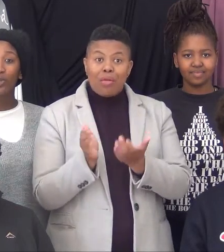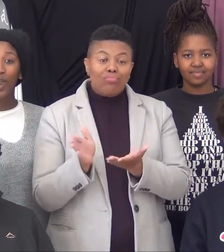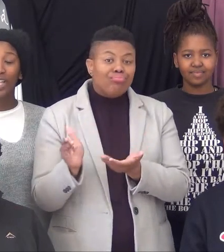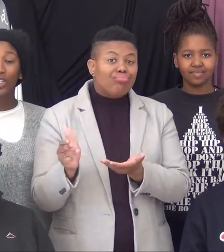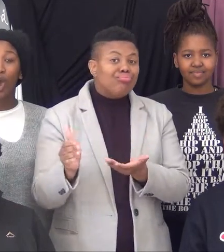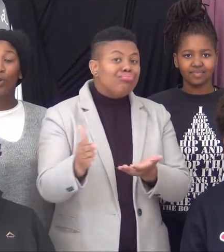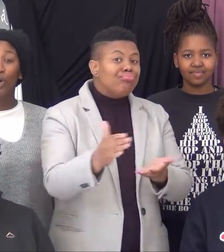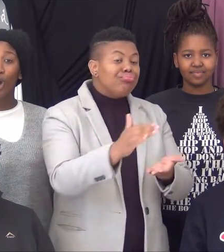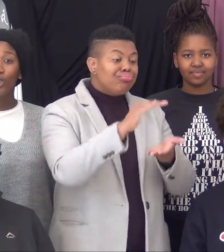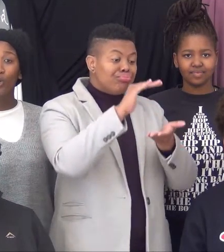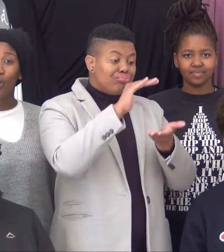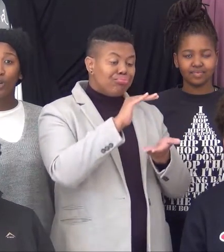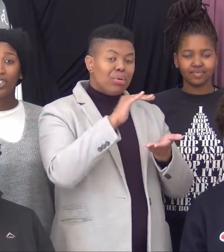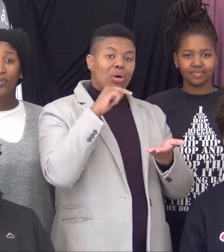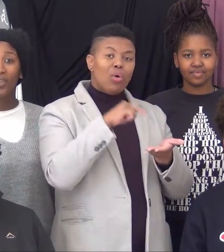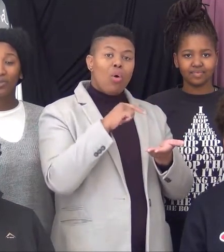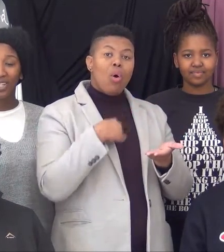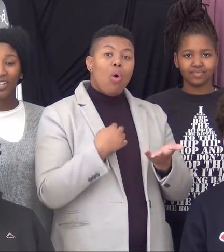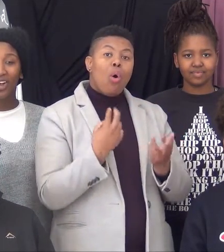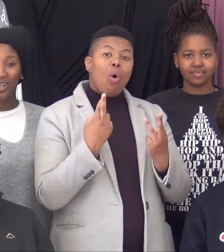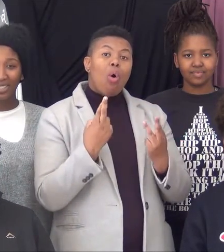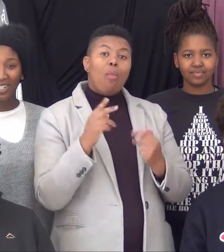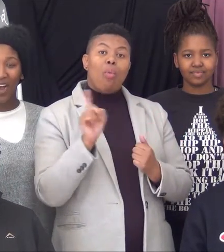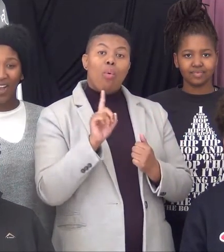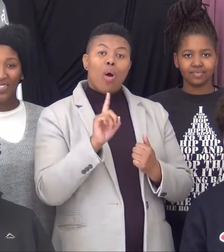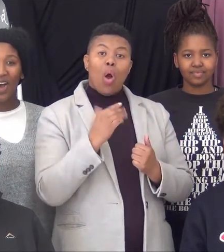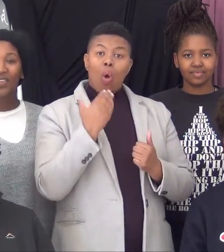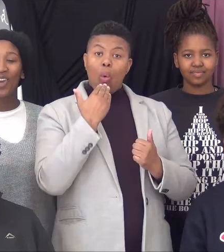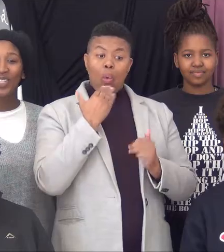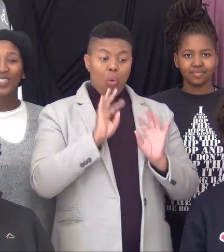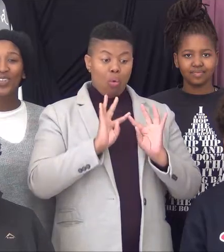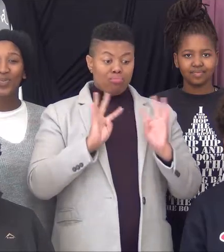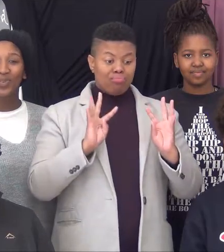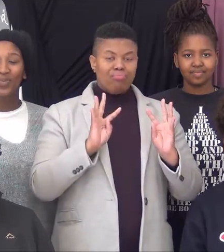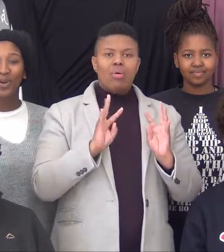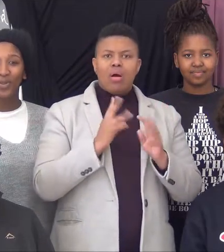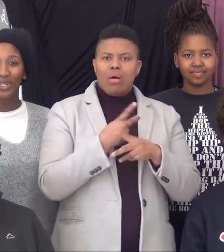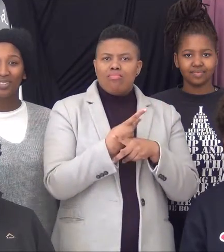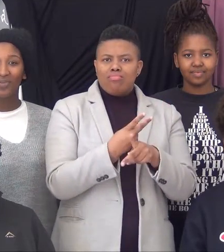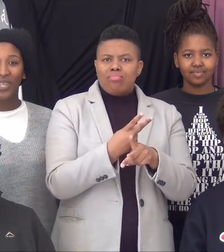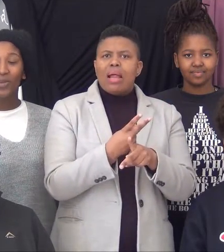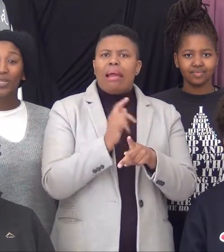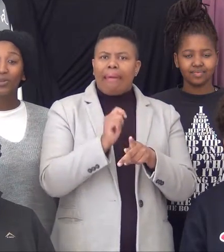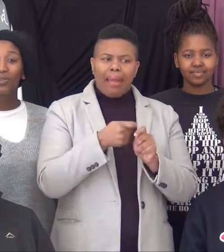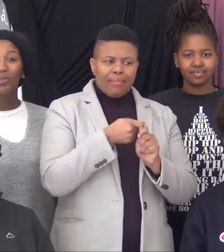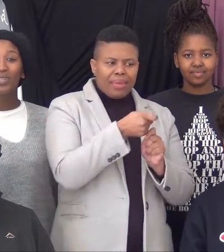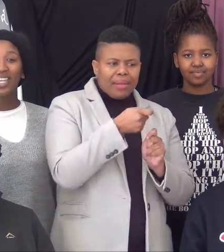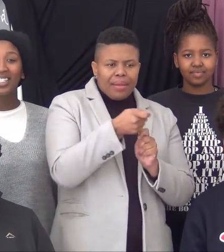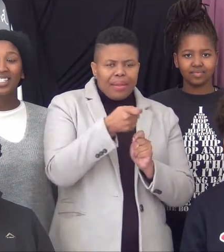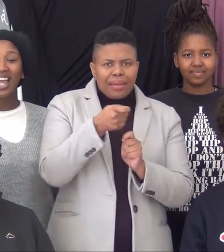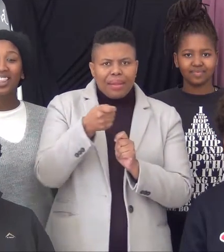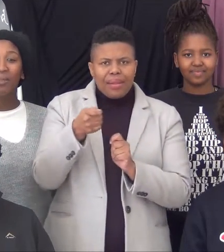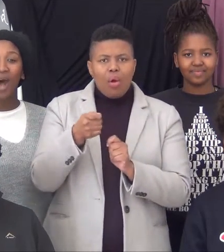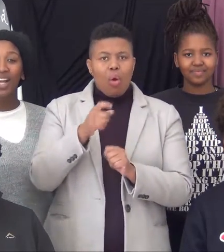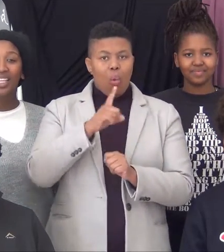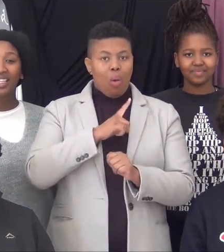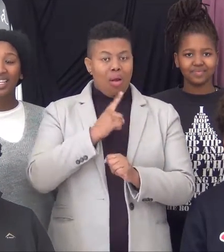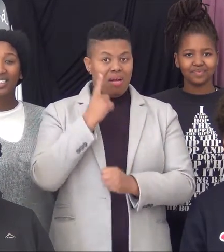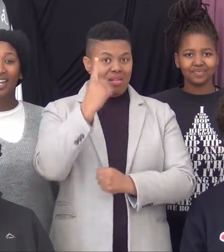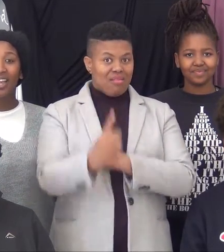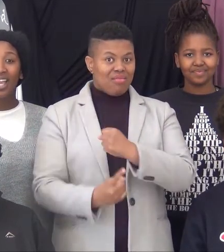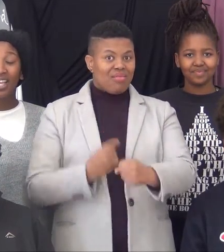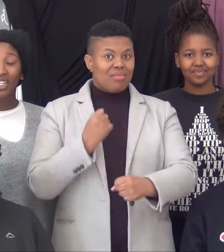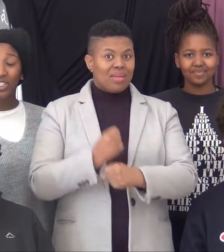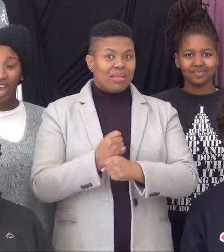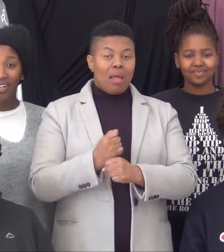aiming to raise will go towards covering production costs of Lost in a Bluebell Wood which will be presented at the Market